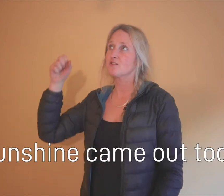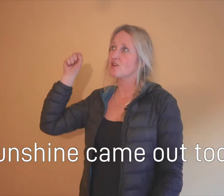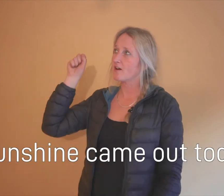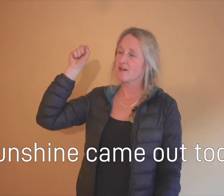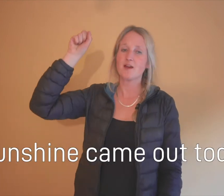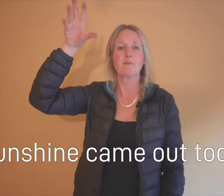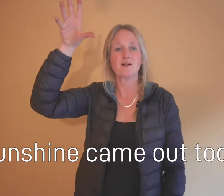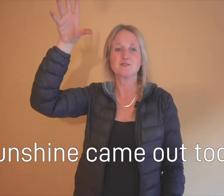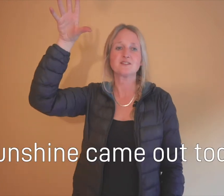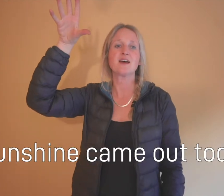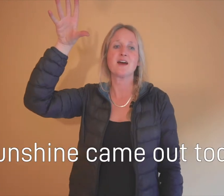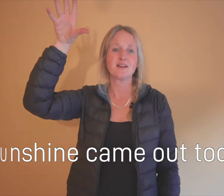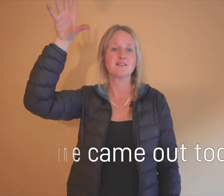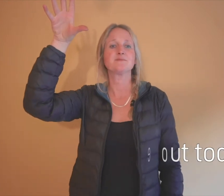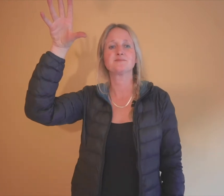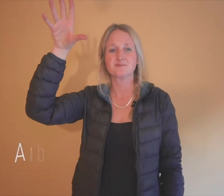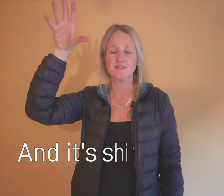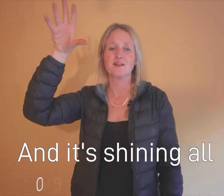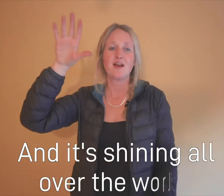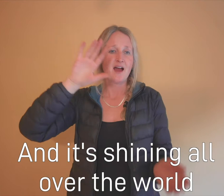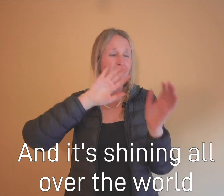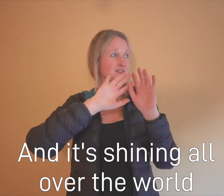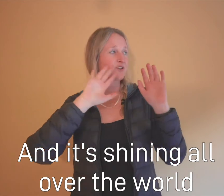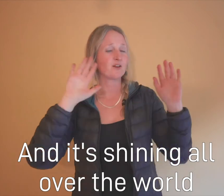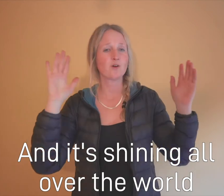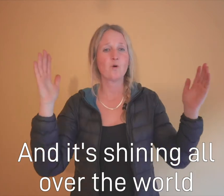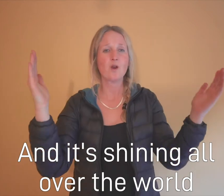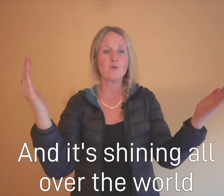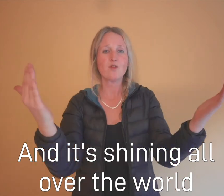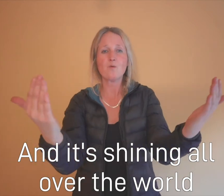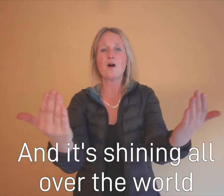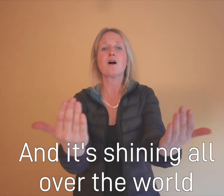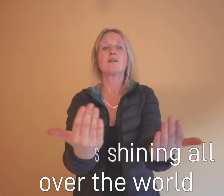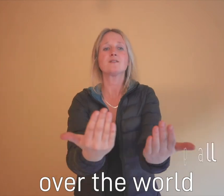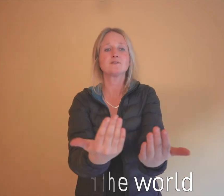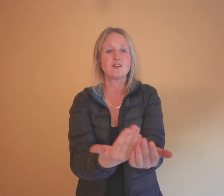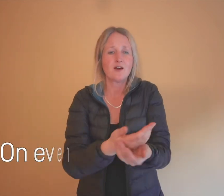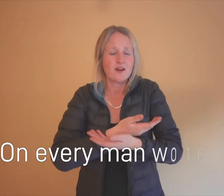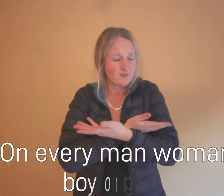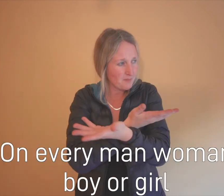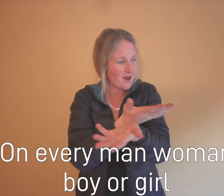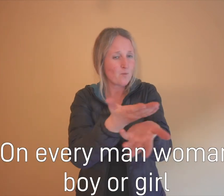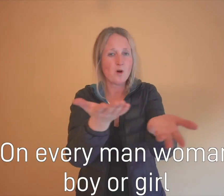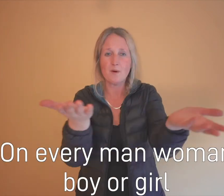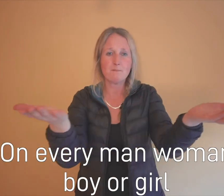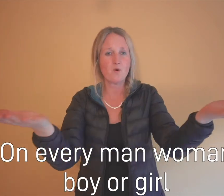Sunshine came out today, and it's shining all over the world, on every man, woman, boy